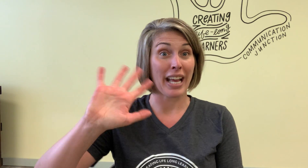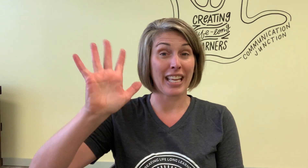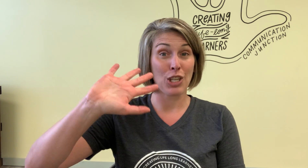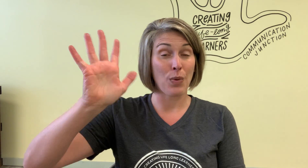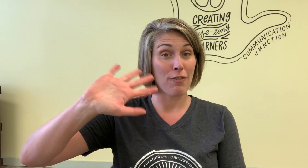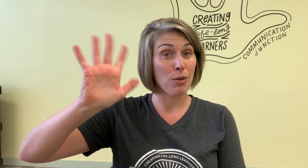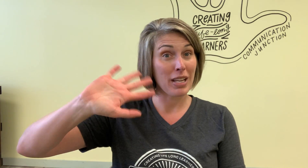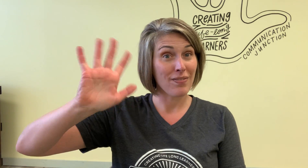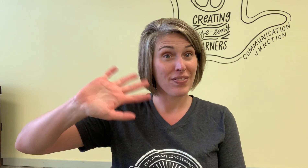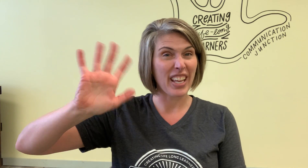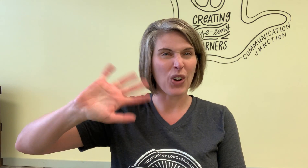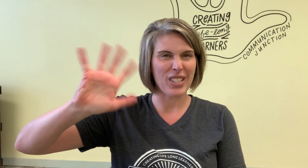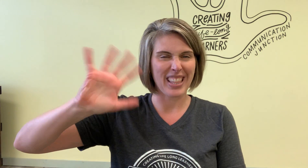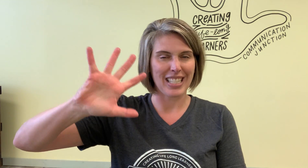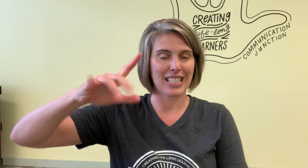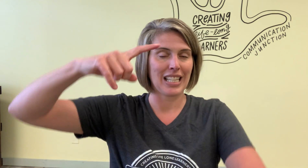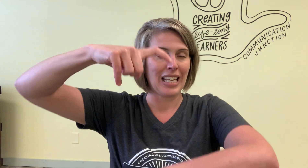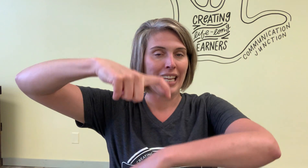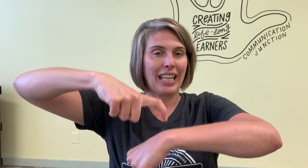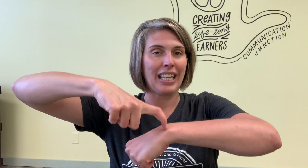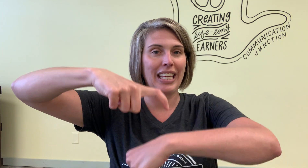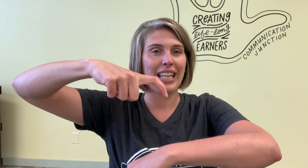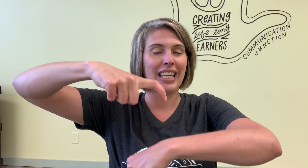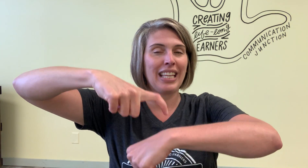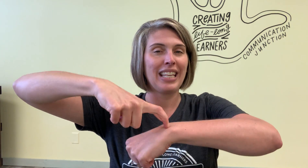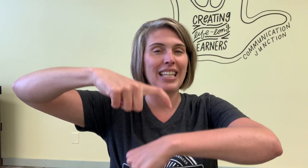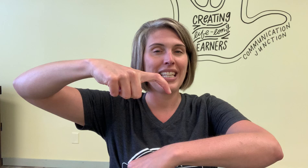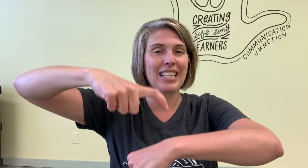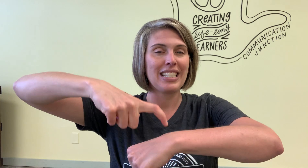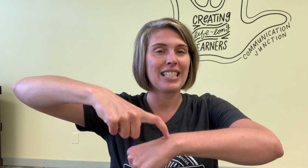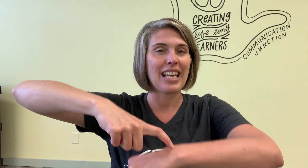Can you wave for me? It goes like this. It